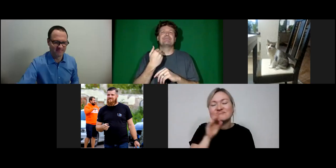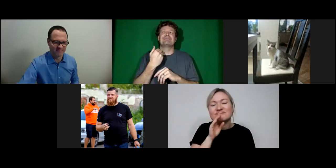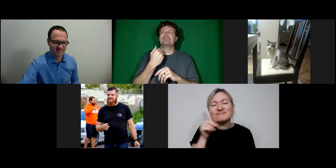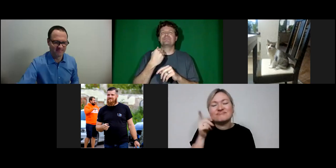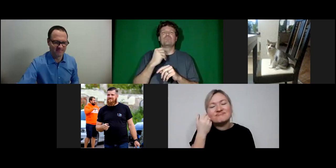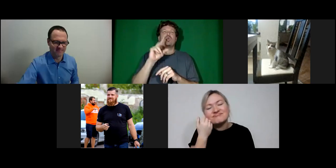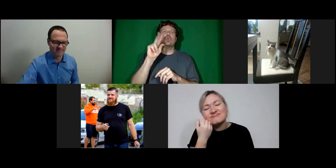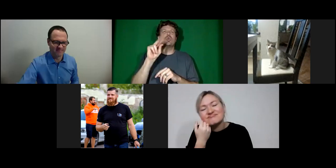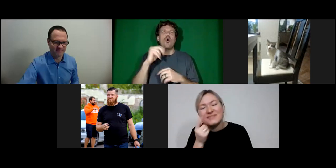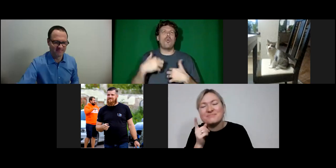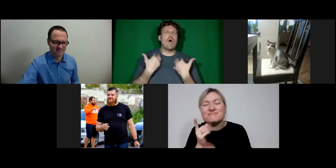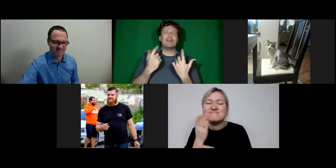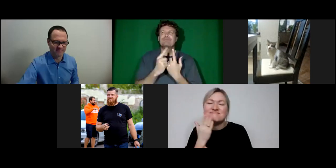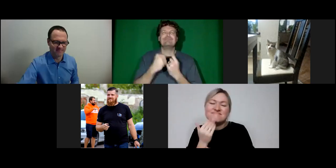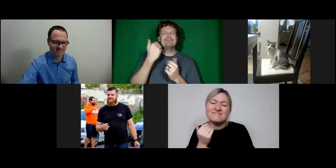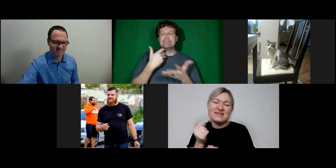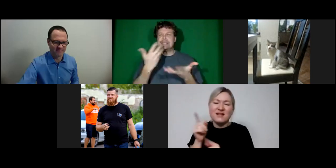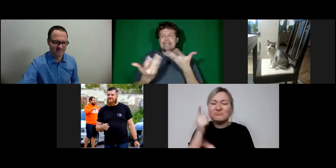because she's very sweet,